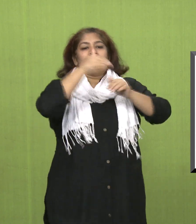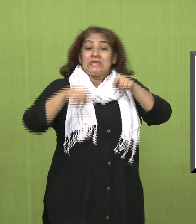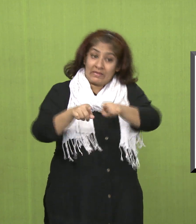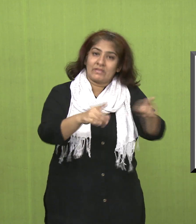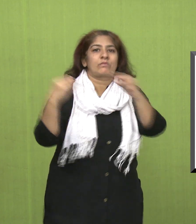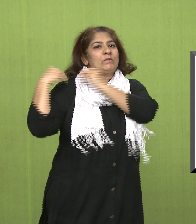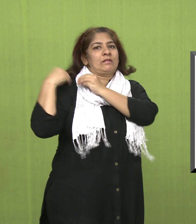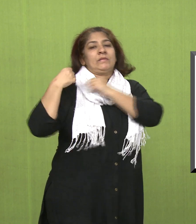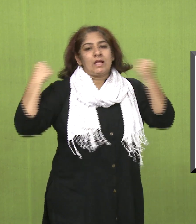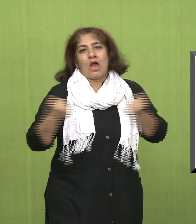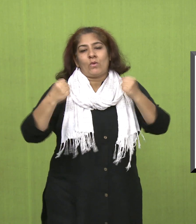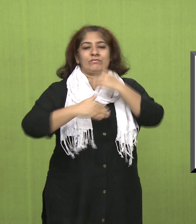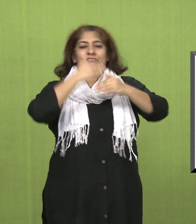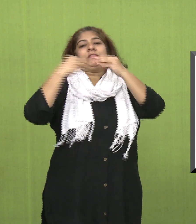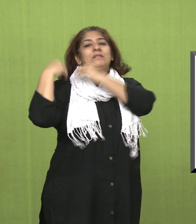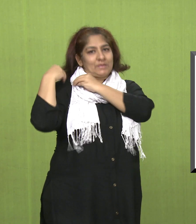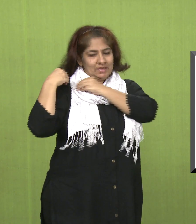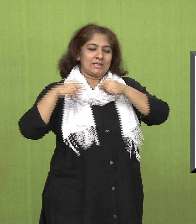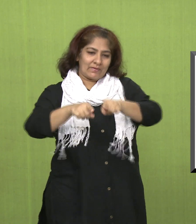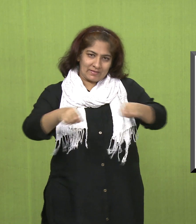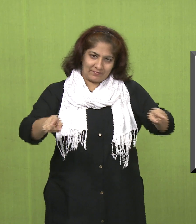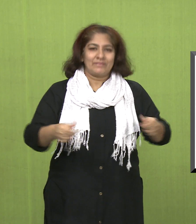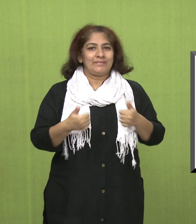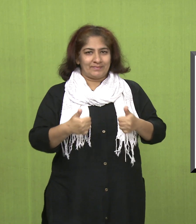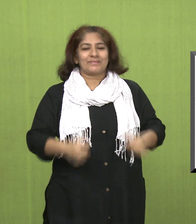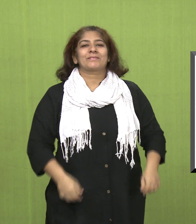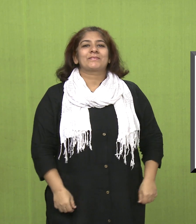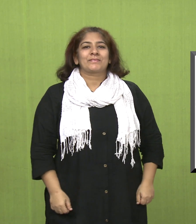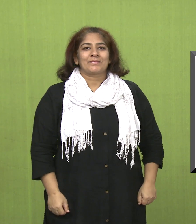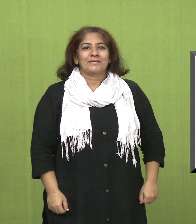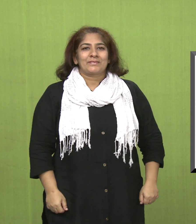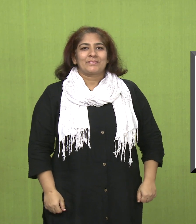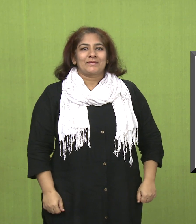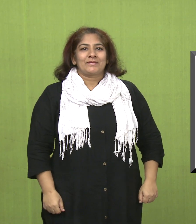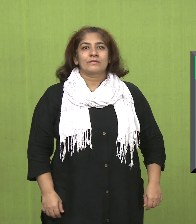their greater aim. So these are important points about staffing.